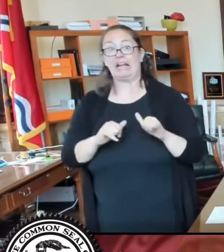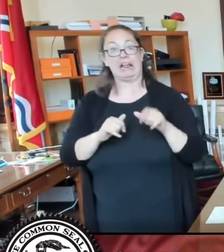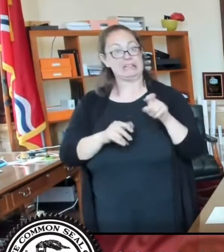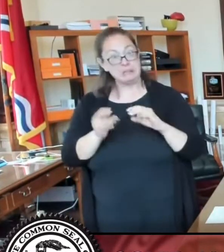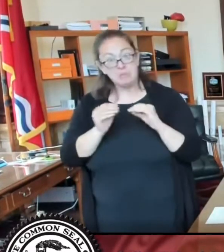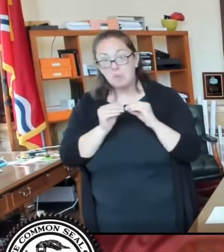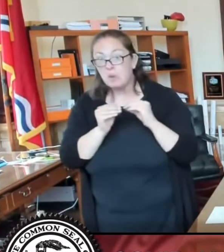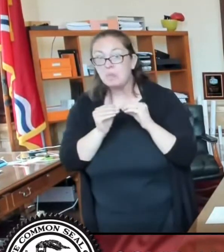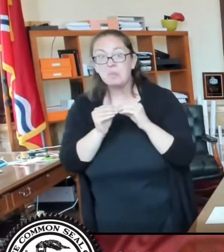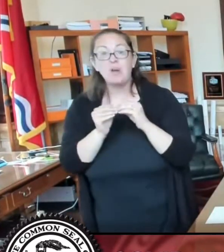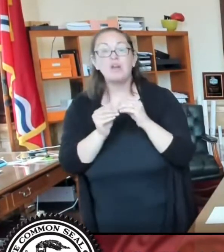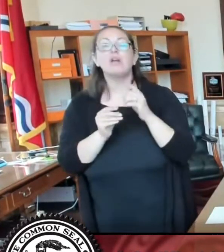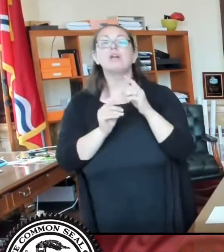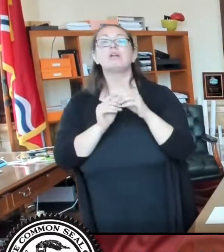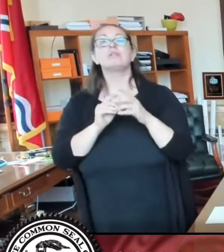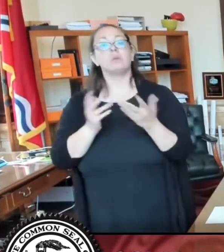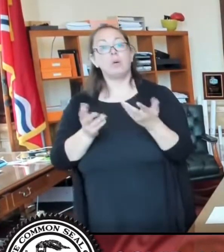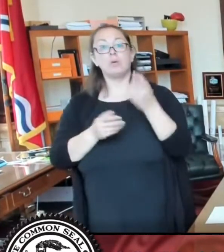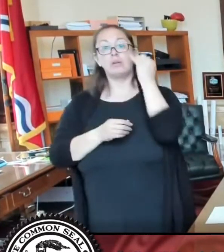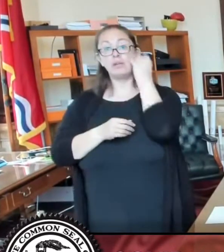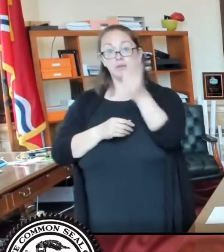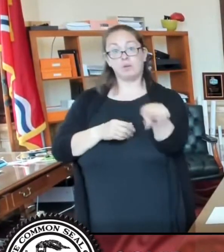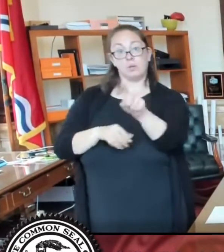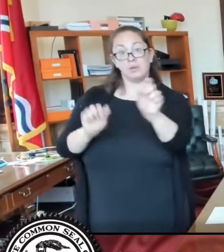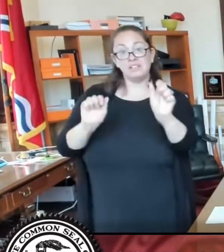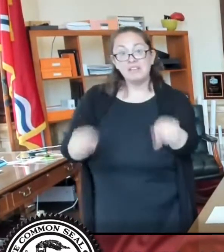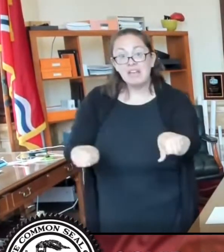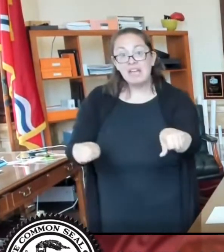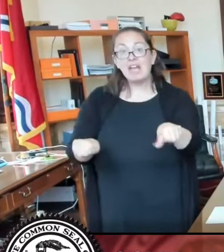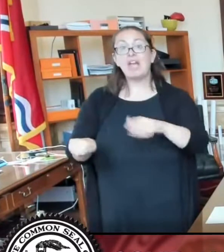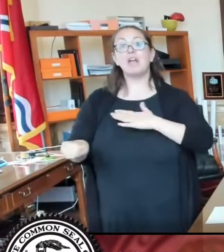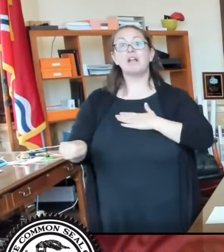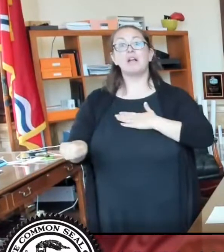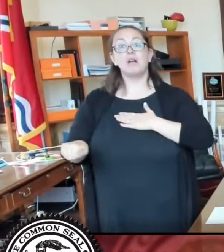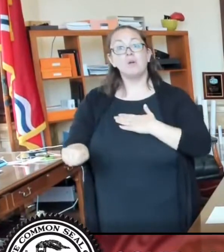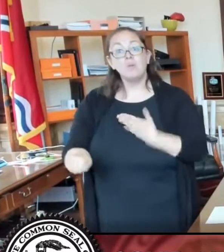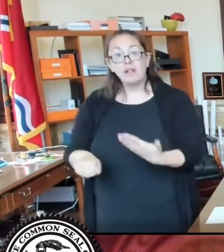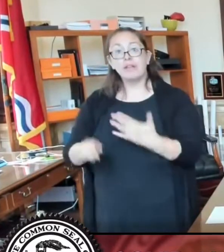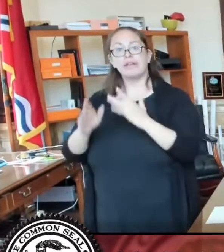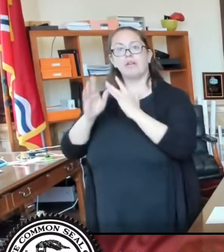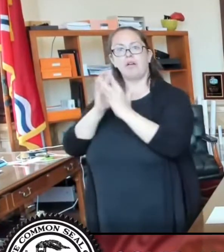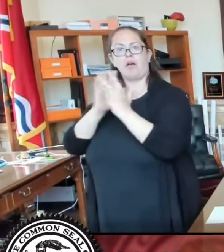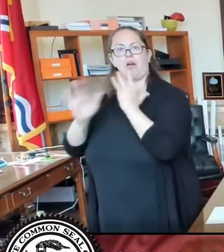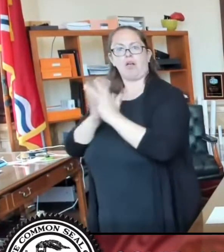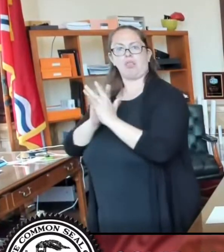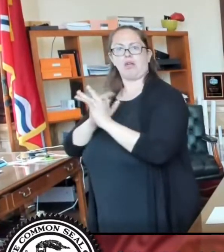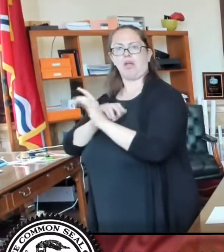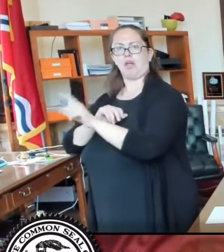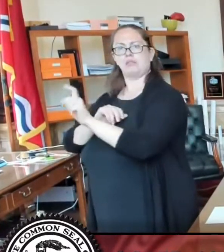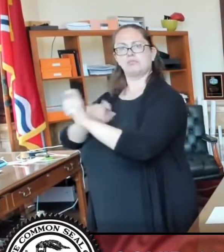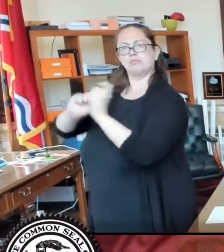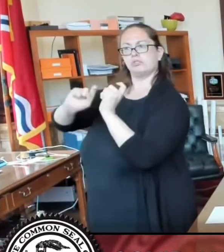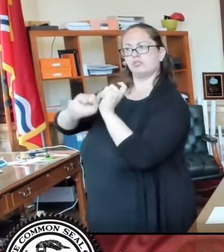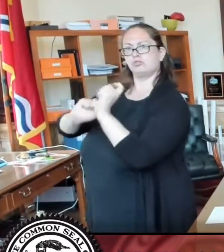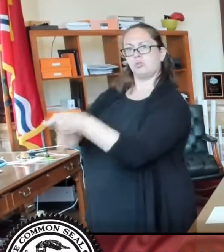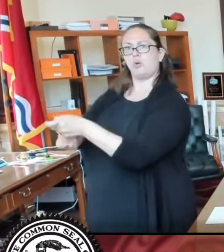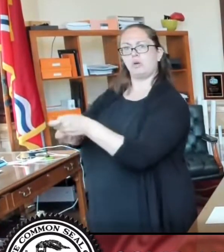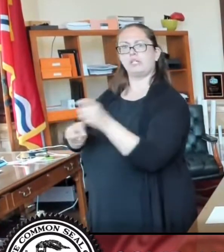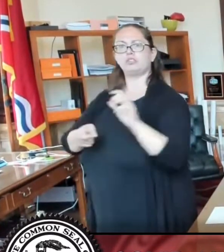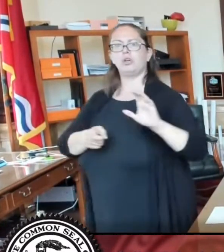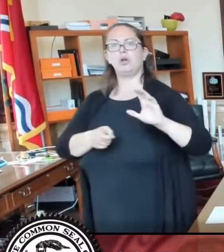course, for those of you who can, and those of you who are willing, go online, make a little donation to Cool